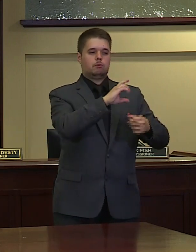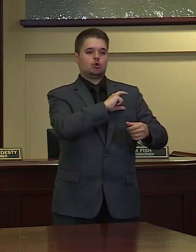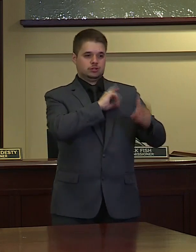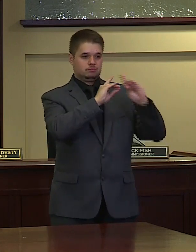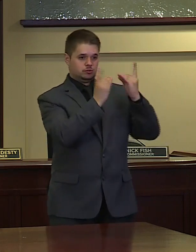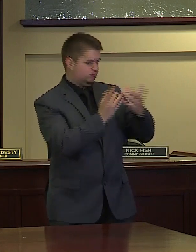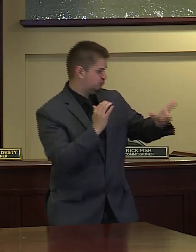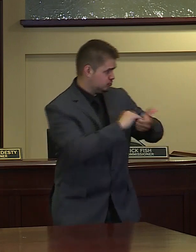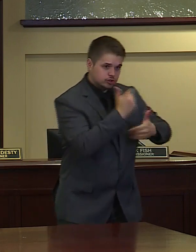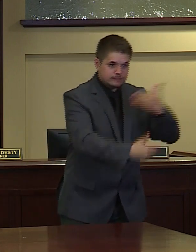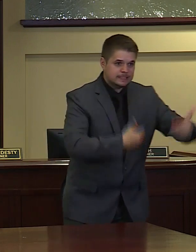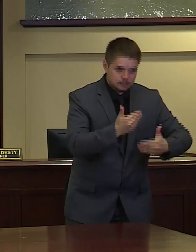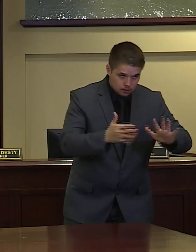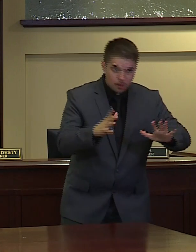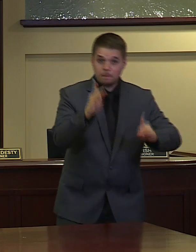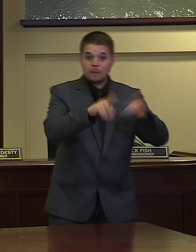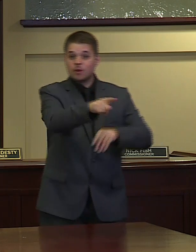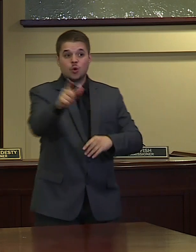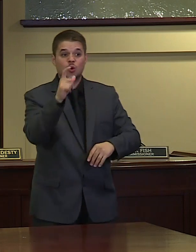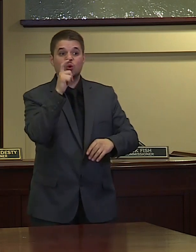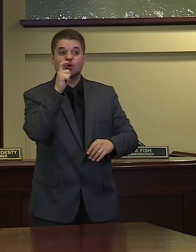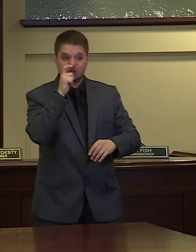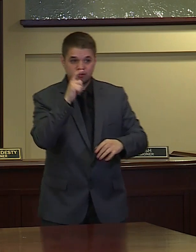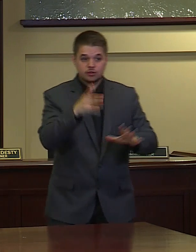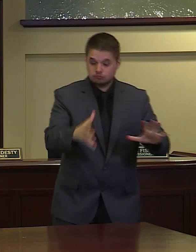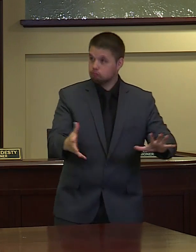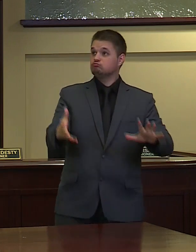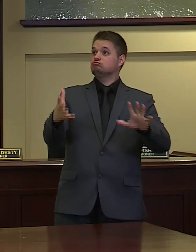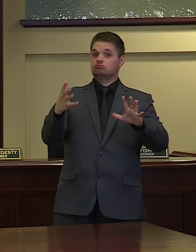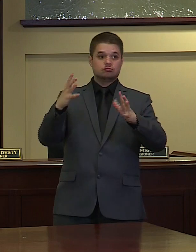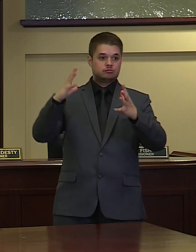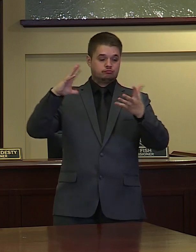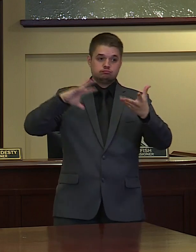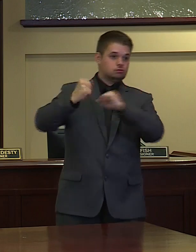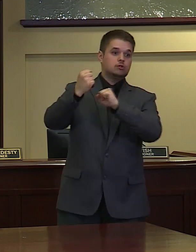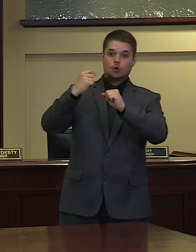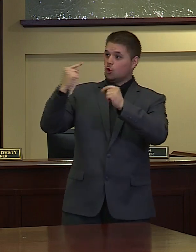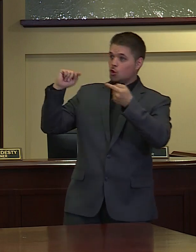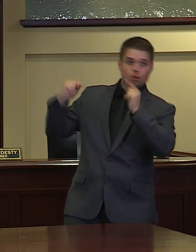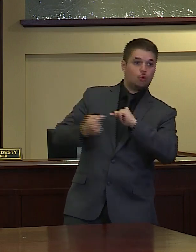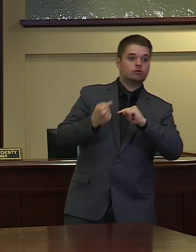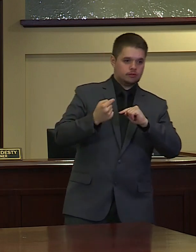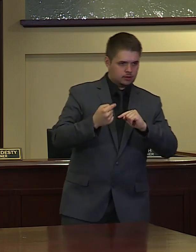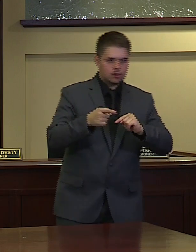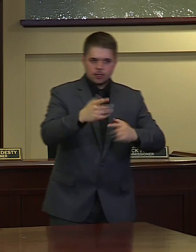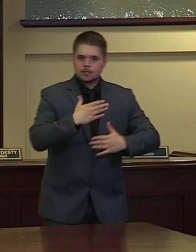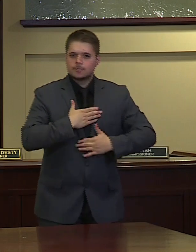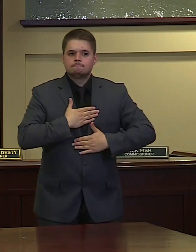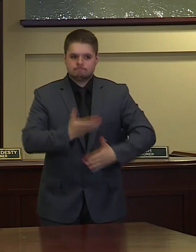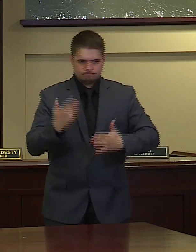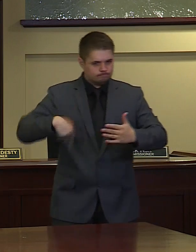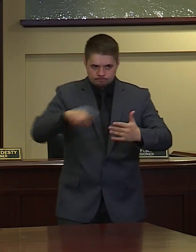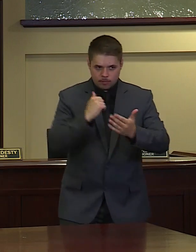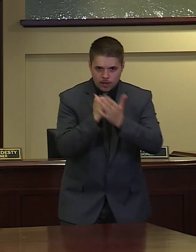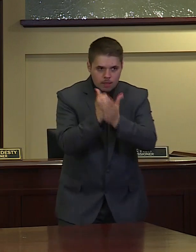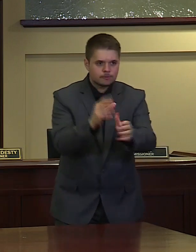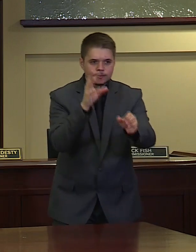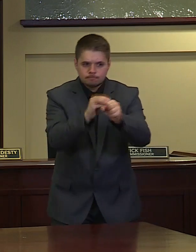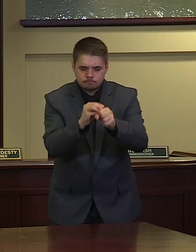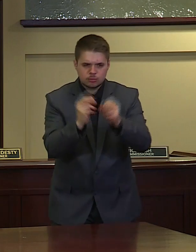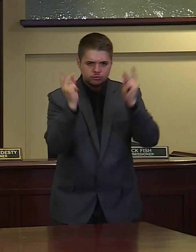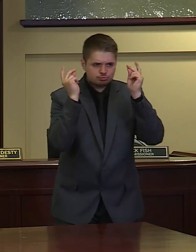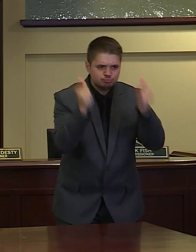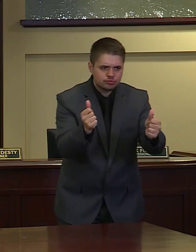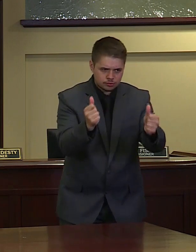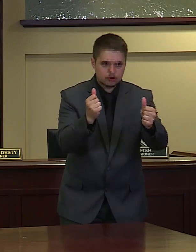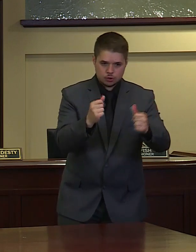people, whether civilian or public safety, and they did their job without hesitation these last 2 nights. I'd